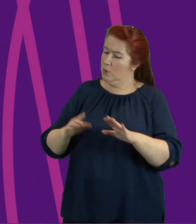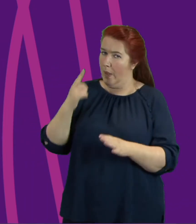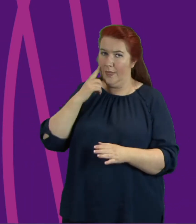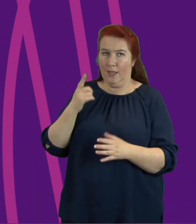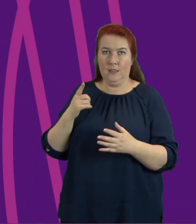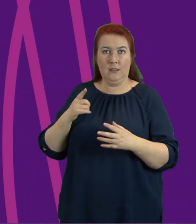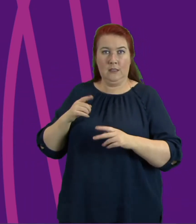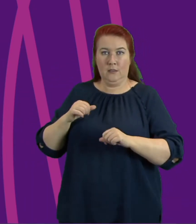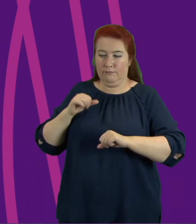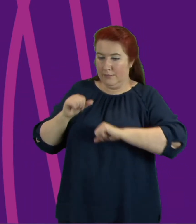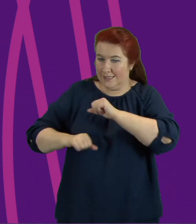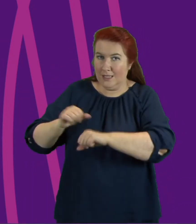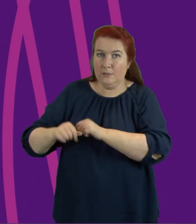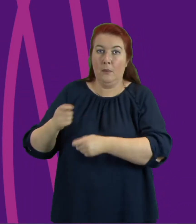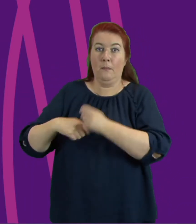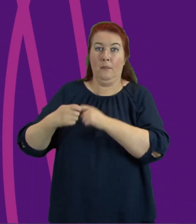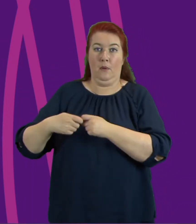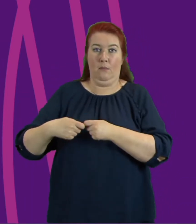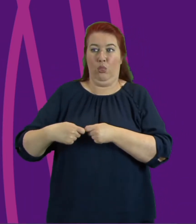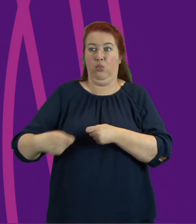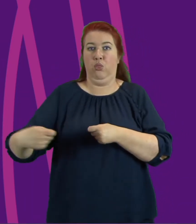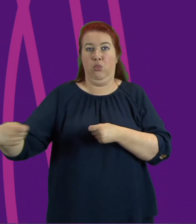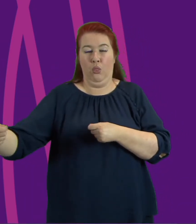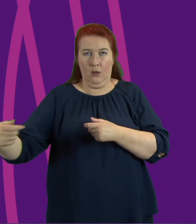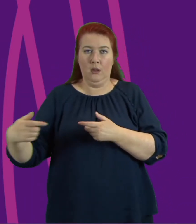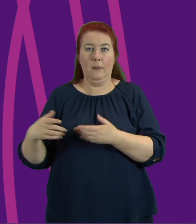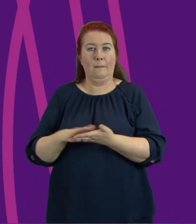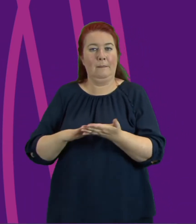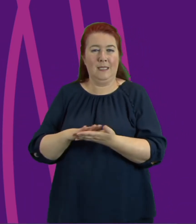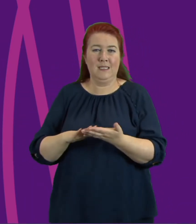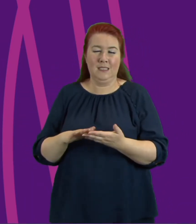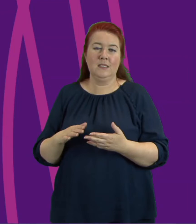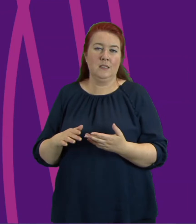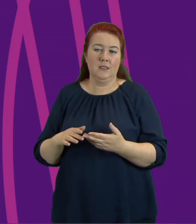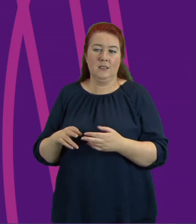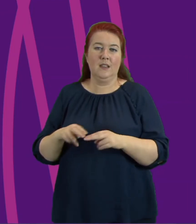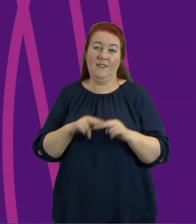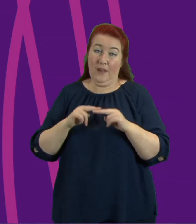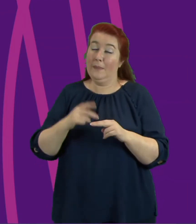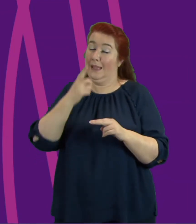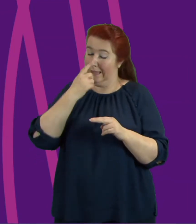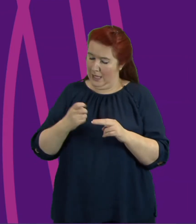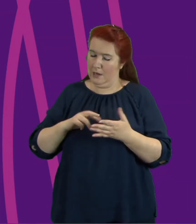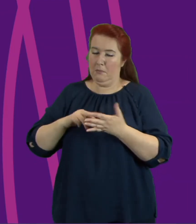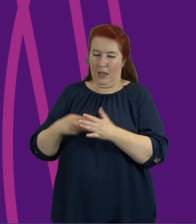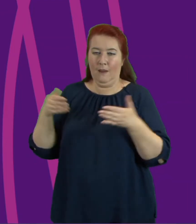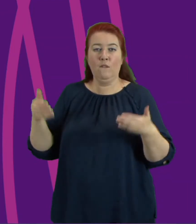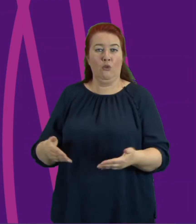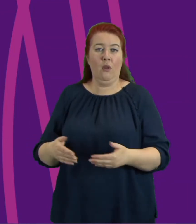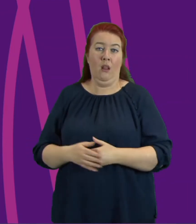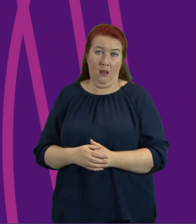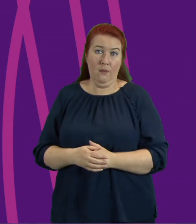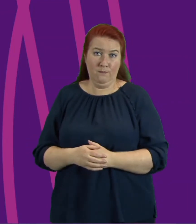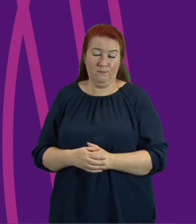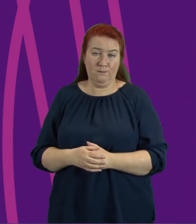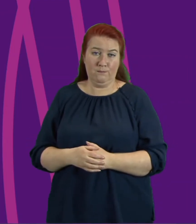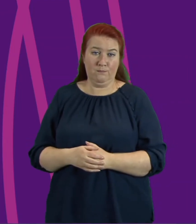announced will delay the ability of families to make funeral arrangements. And in the